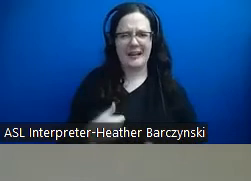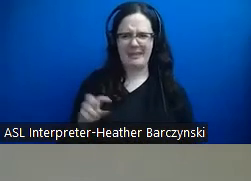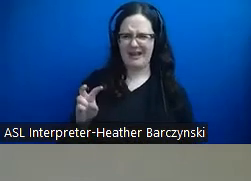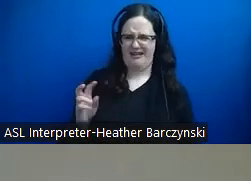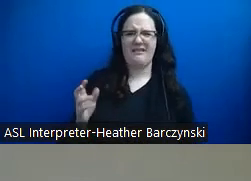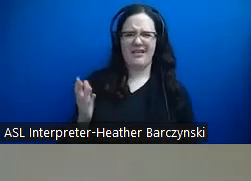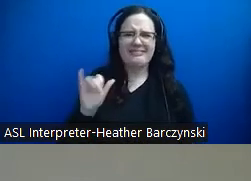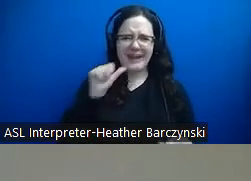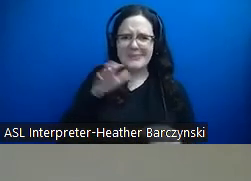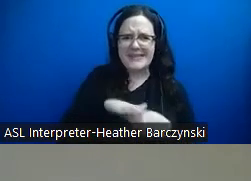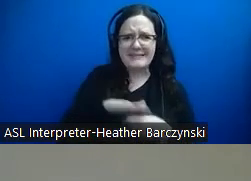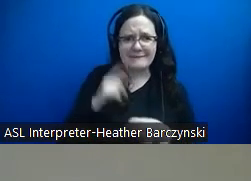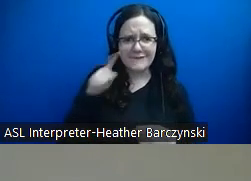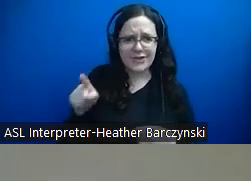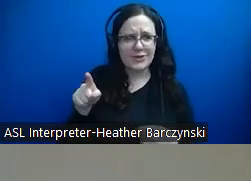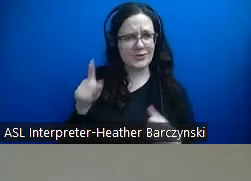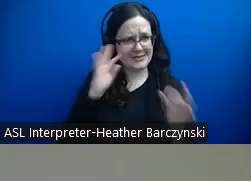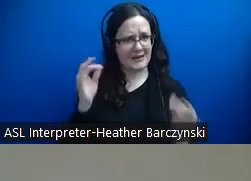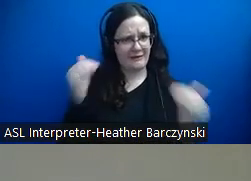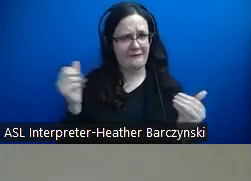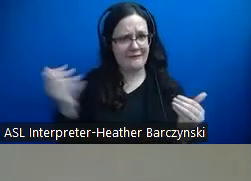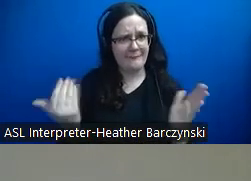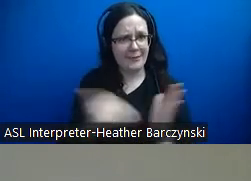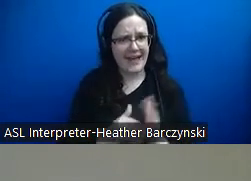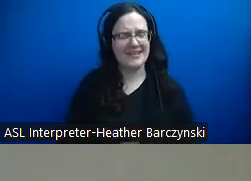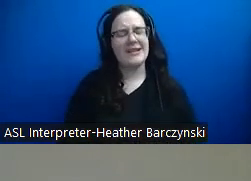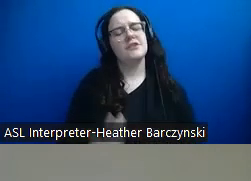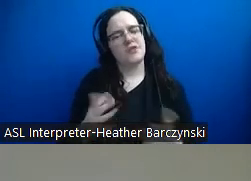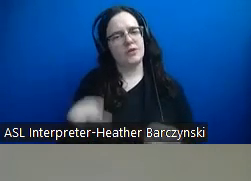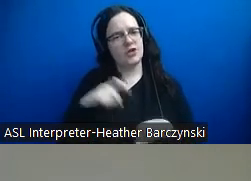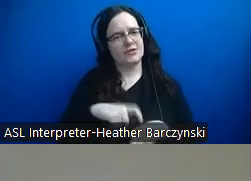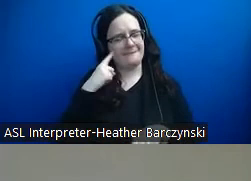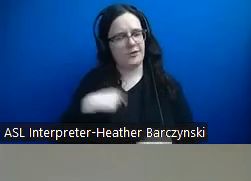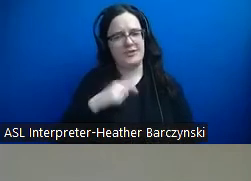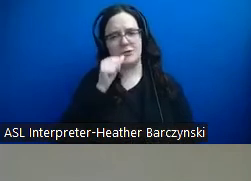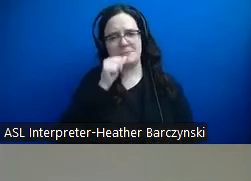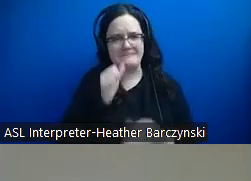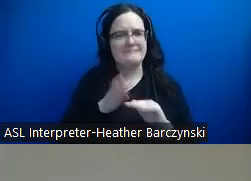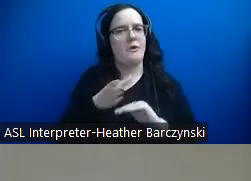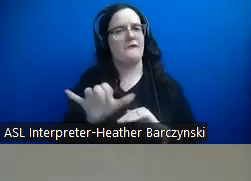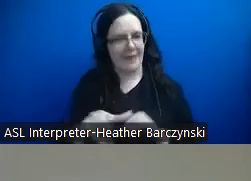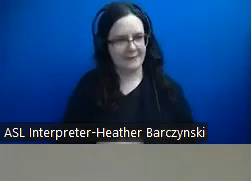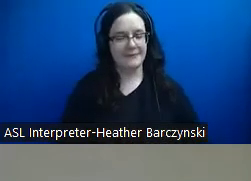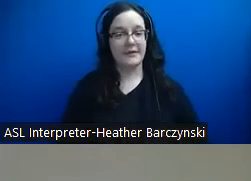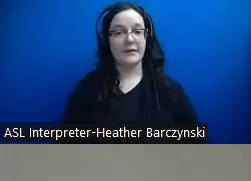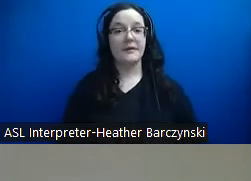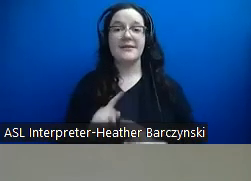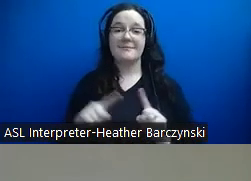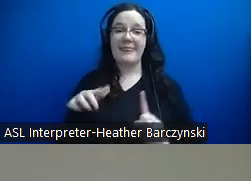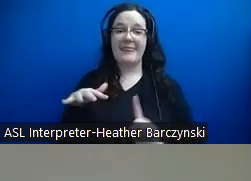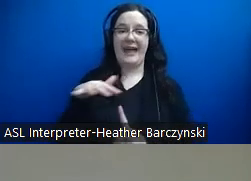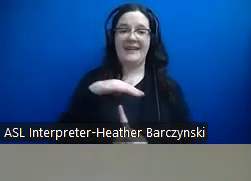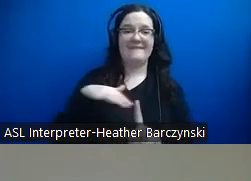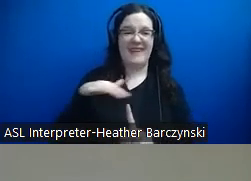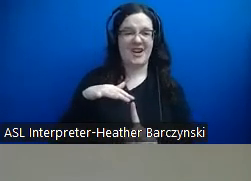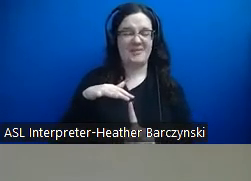So it took some time to get, to get over and stuff like that. But the environment surrounded by him was very